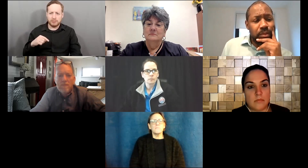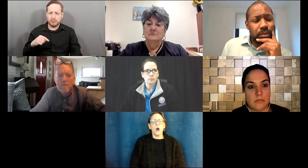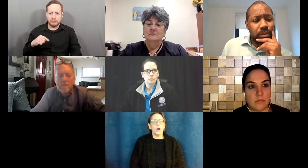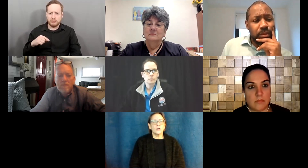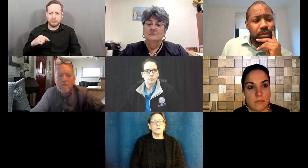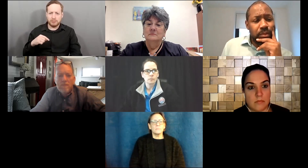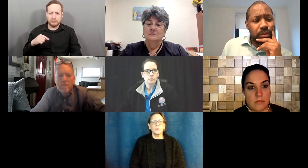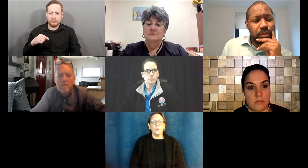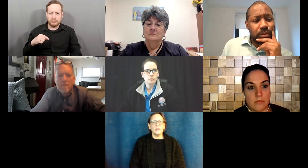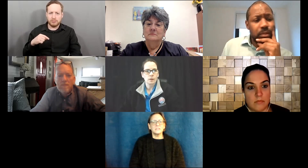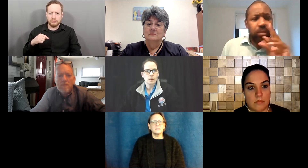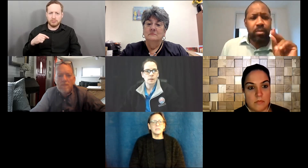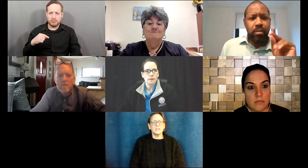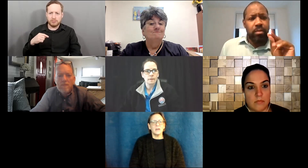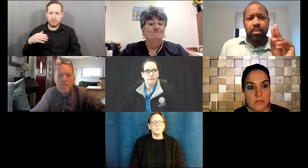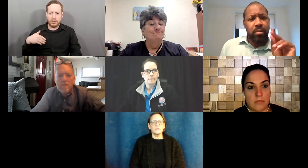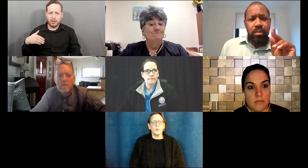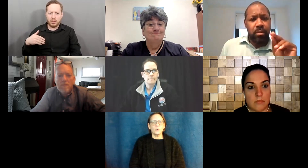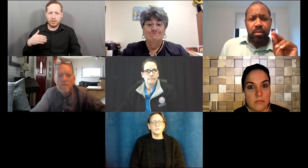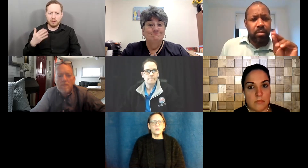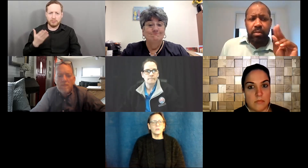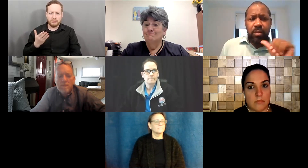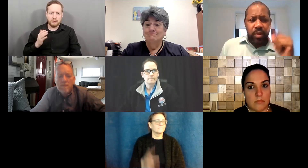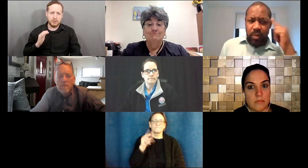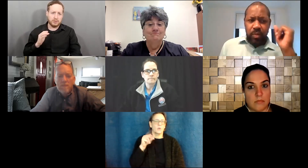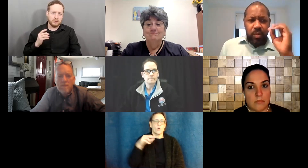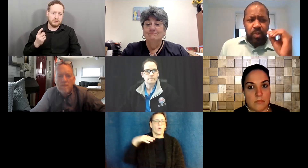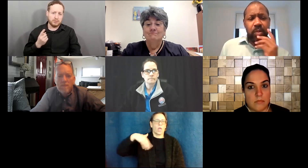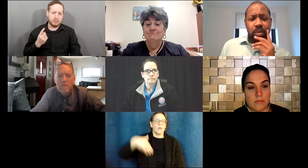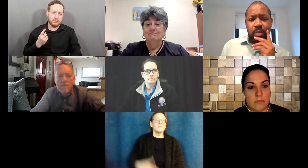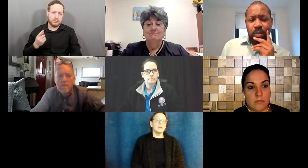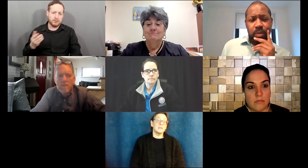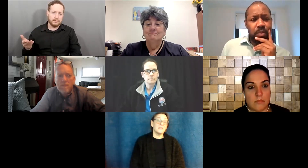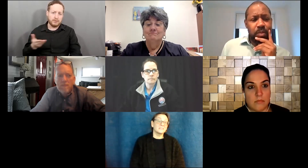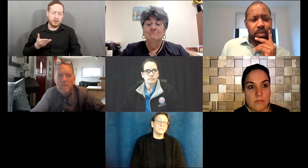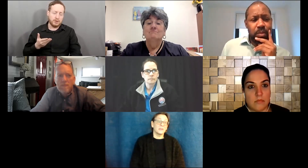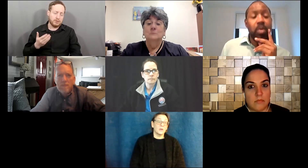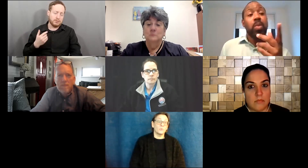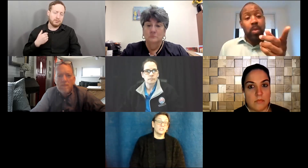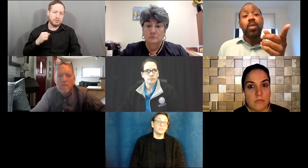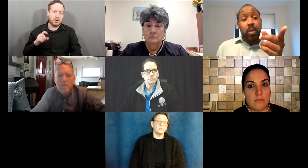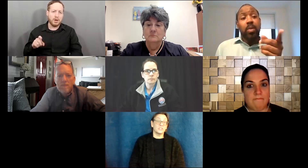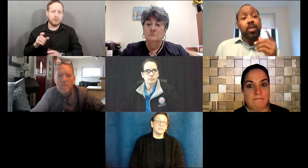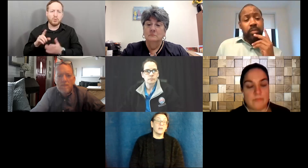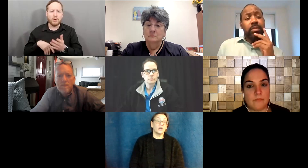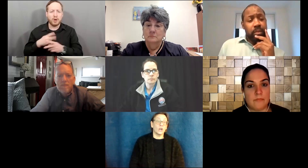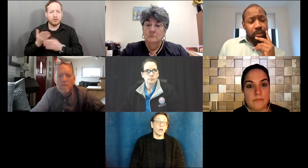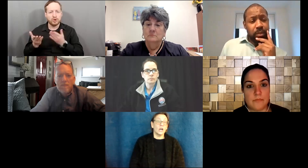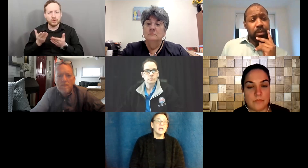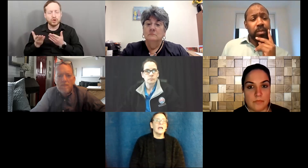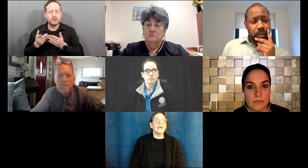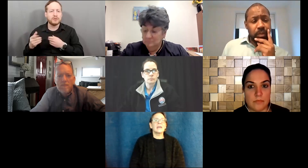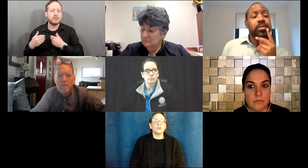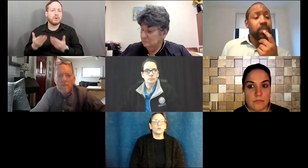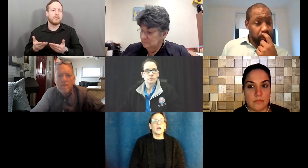invited Margaret Malloy to this meeting, have we, from OSO? Maybe that's something that we should do. We should invite